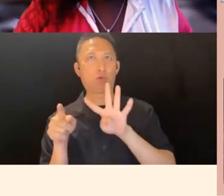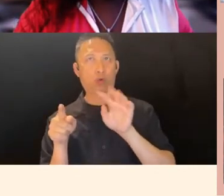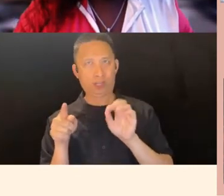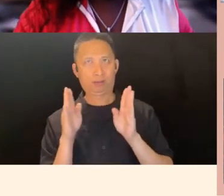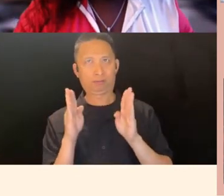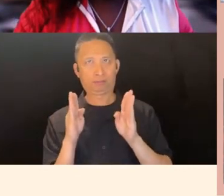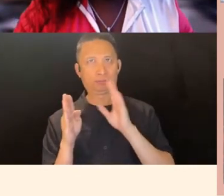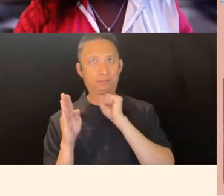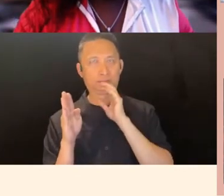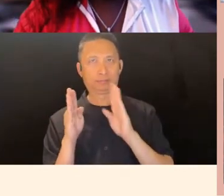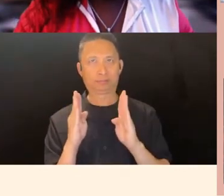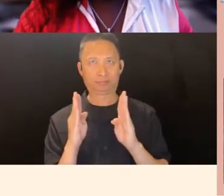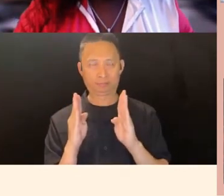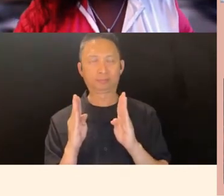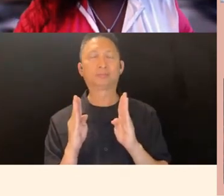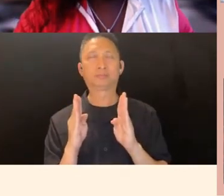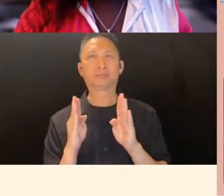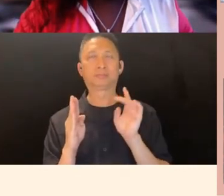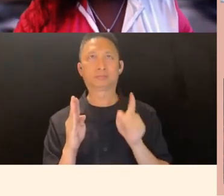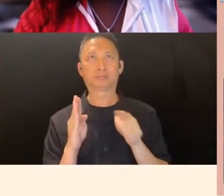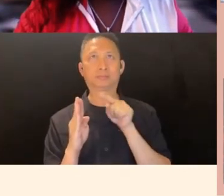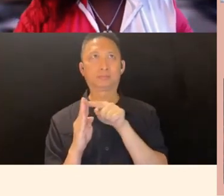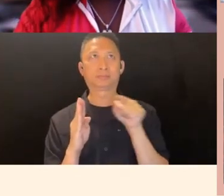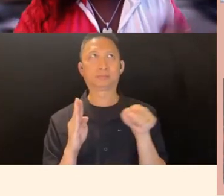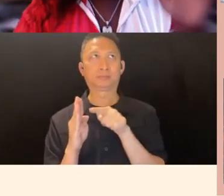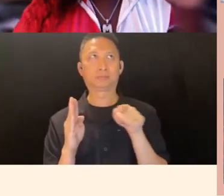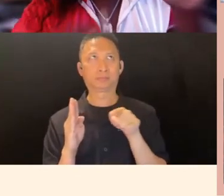is um, a